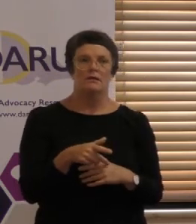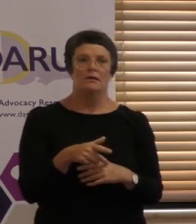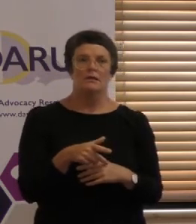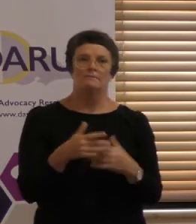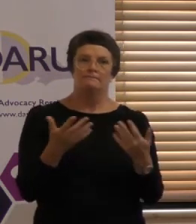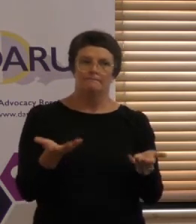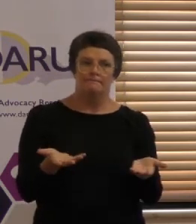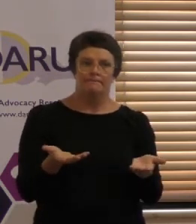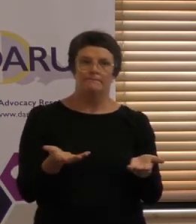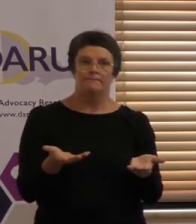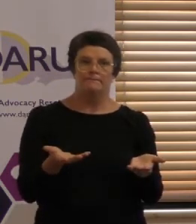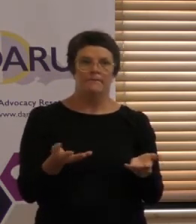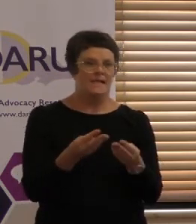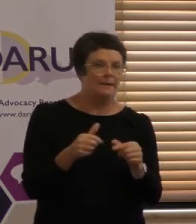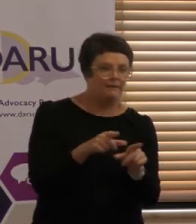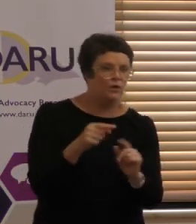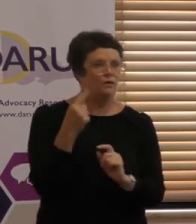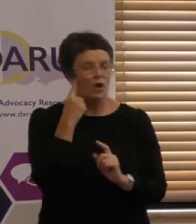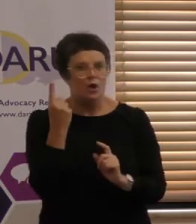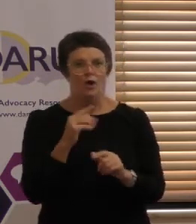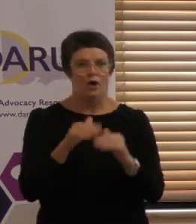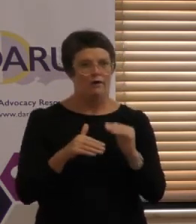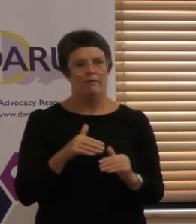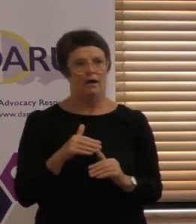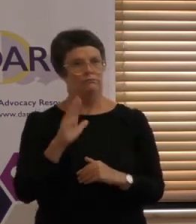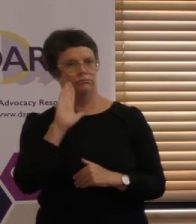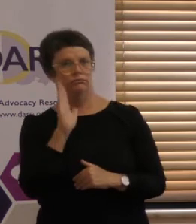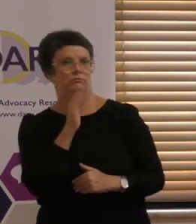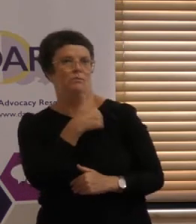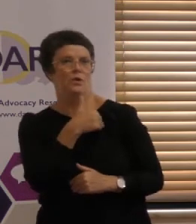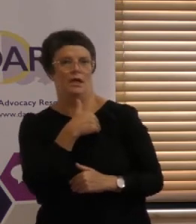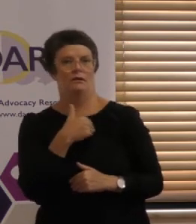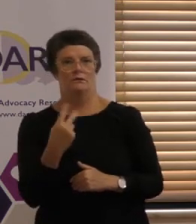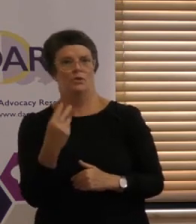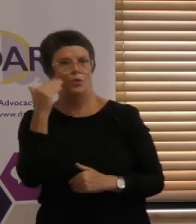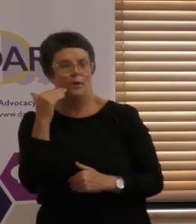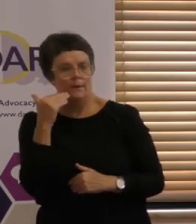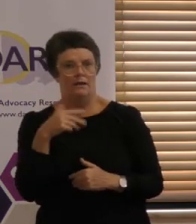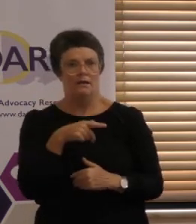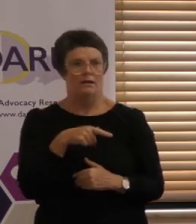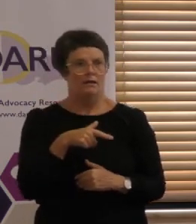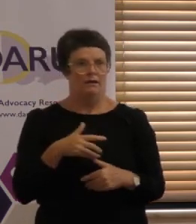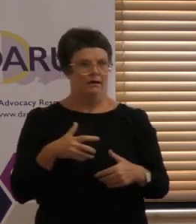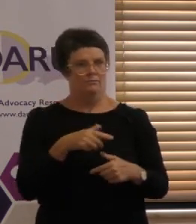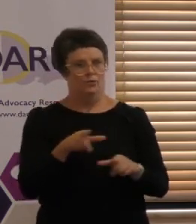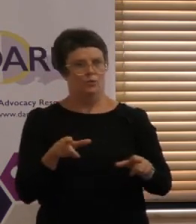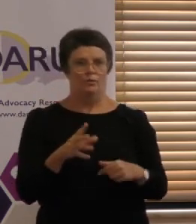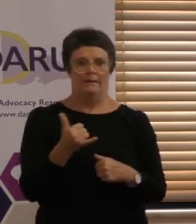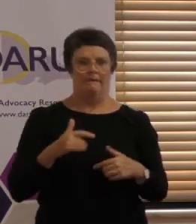and Stephanie have said today and gone, I feel really angry about this situation. I feel like this is really